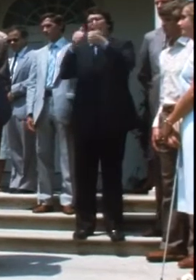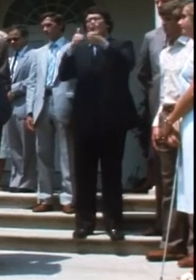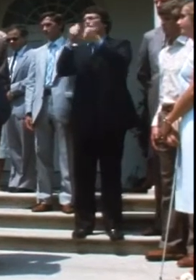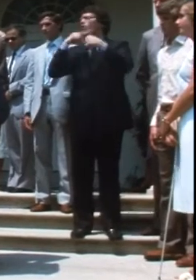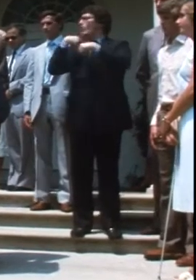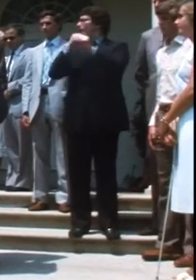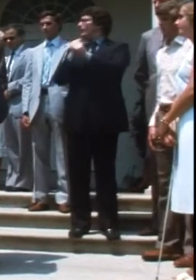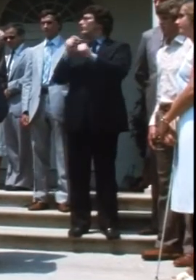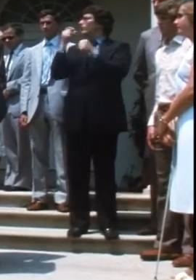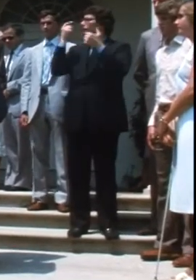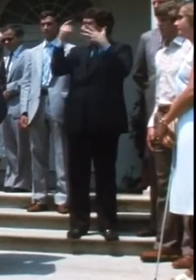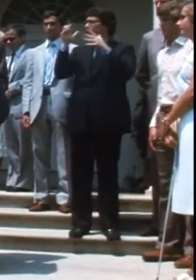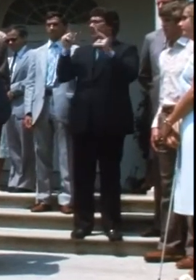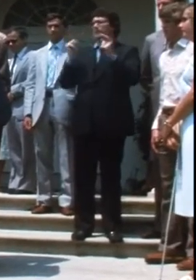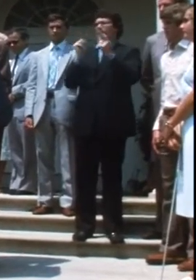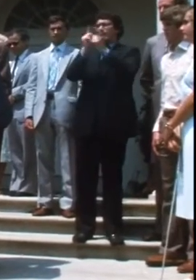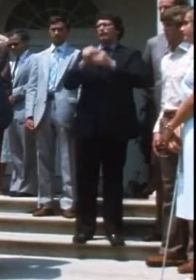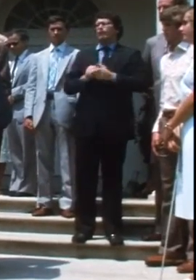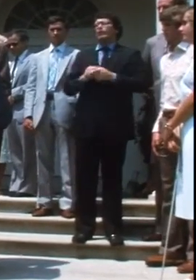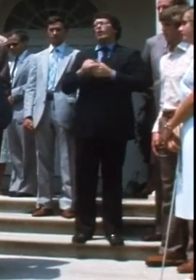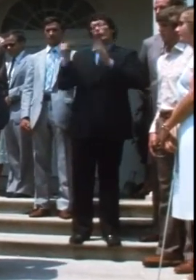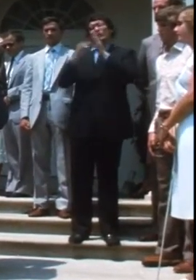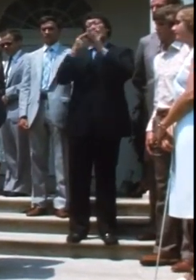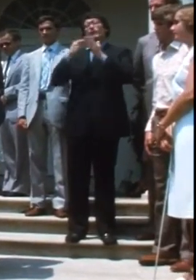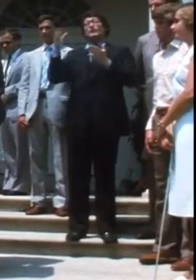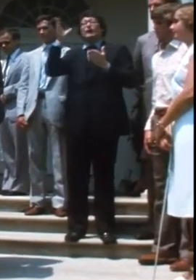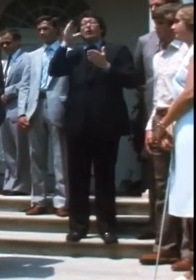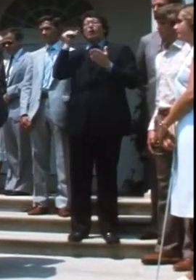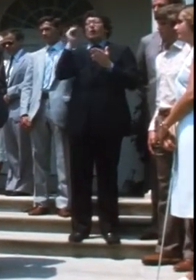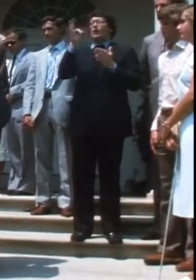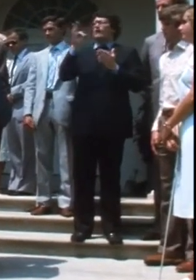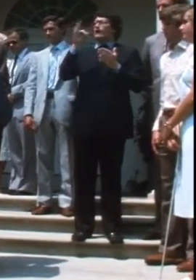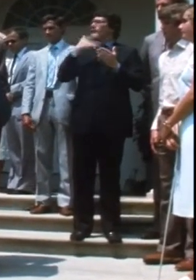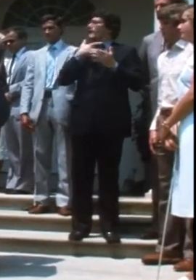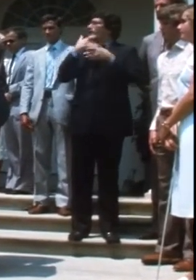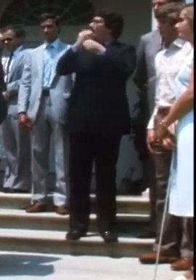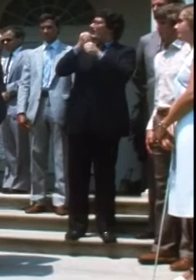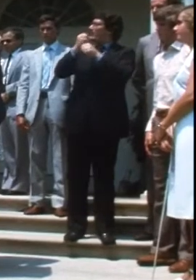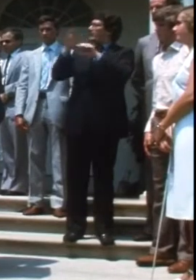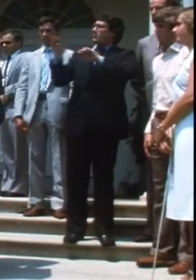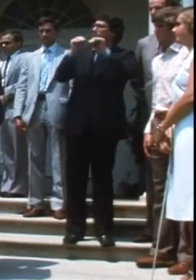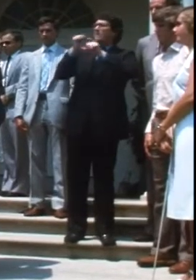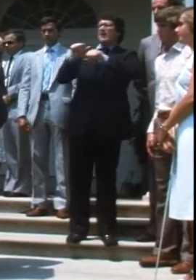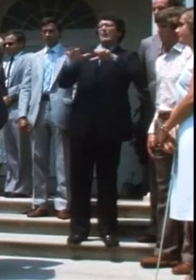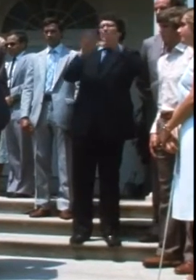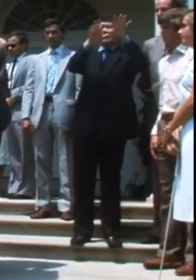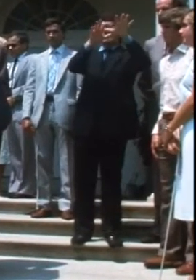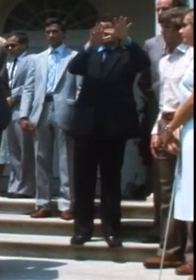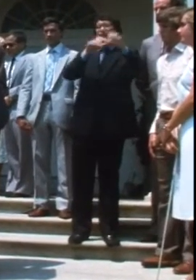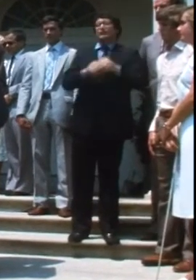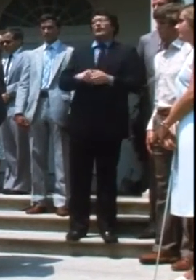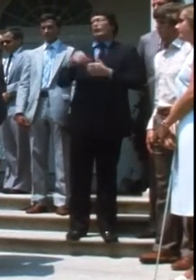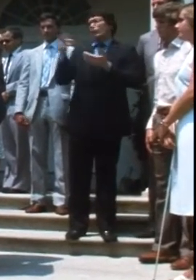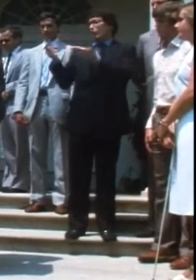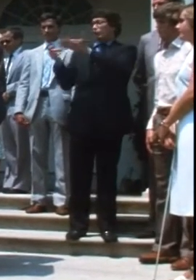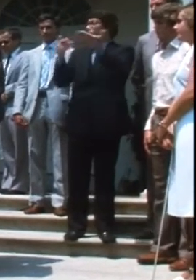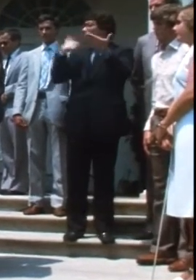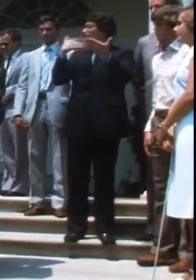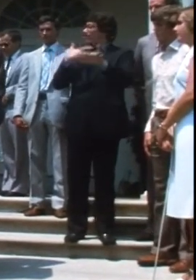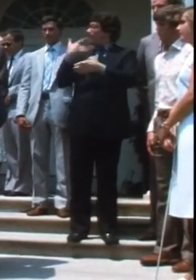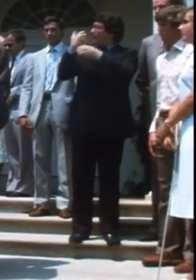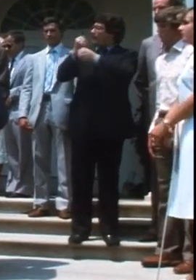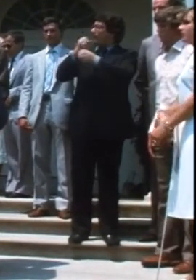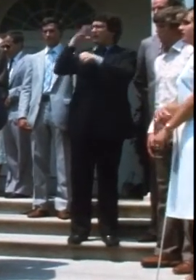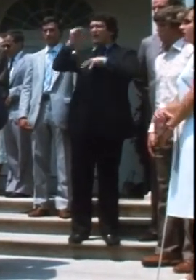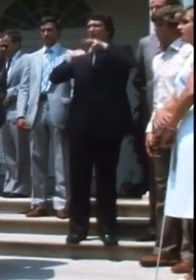challenges are made to be met. We sometimes hear of the faith to move mountains. Well, you have the faith